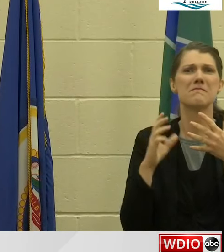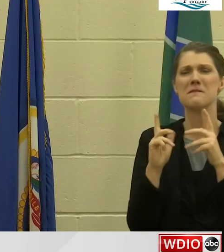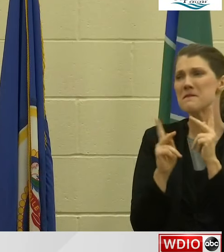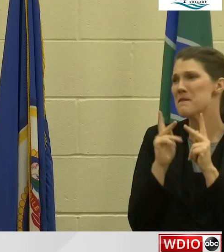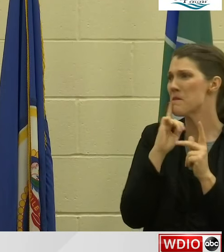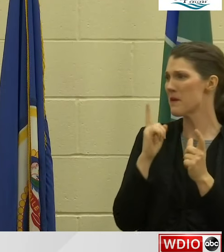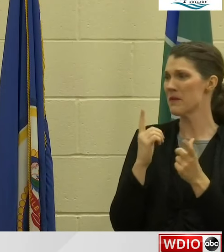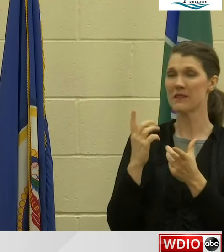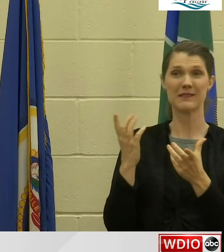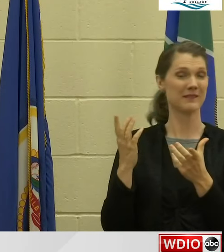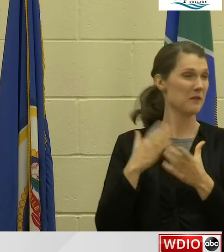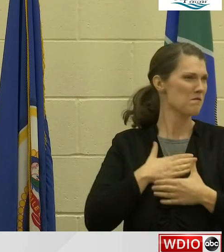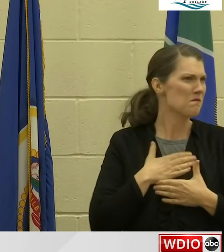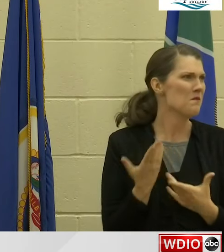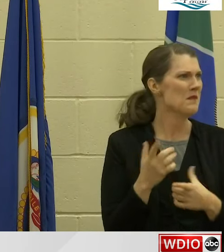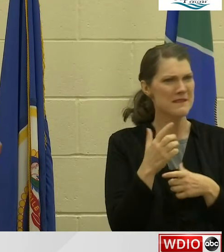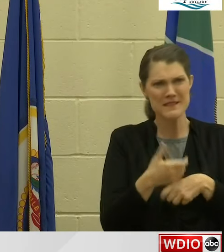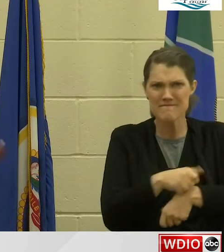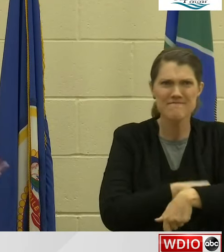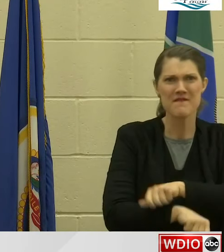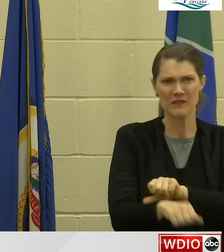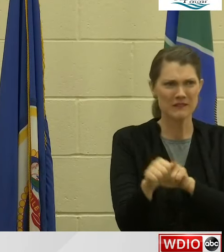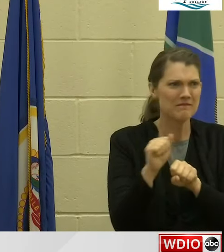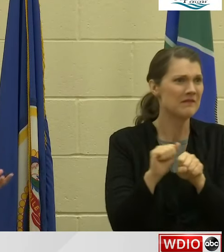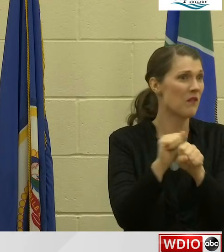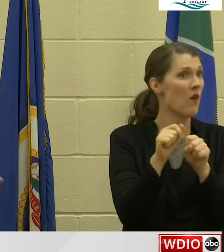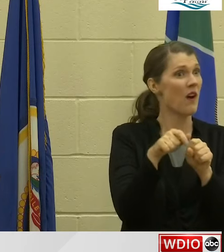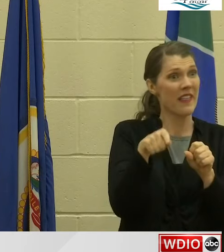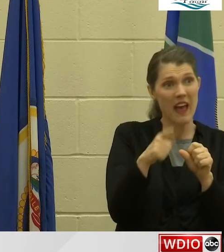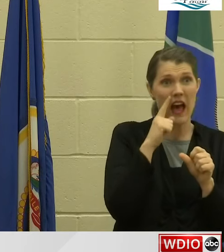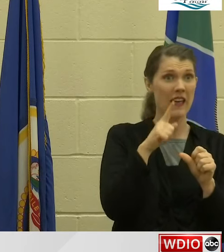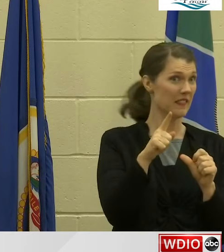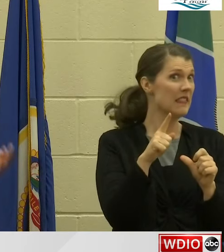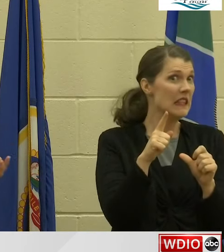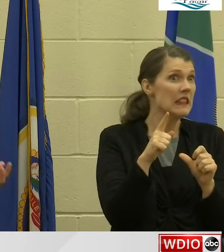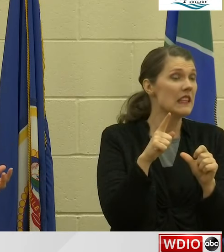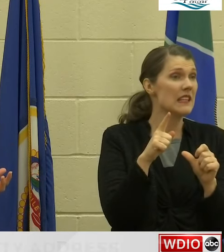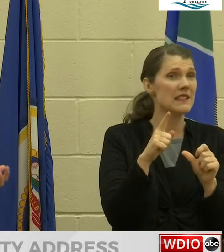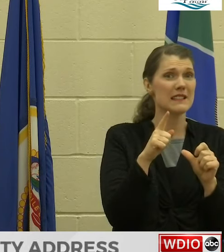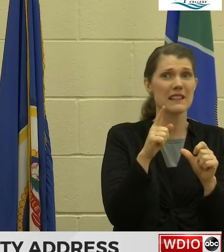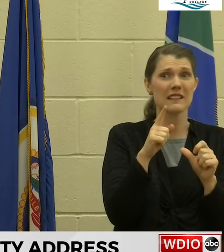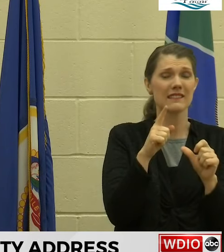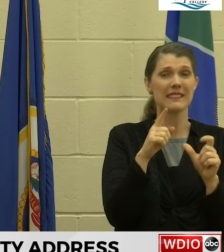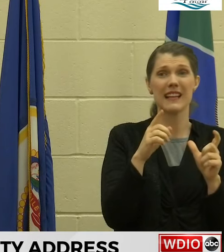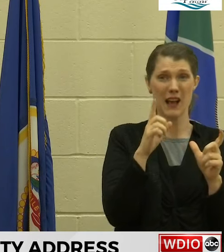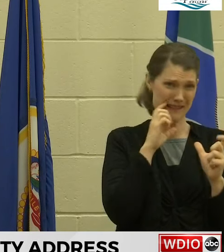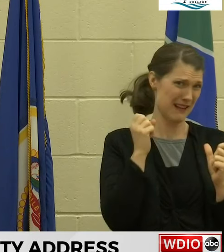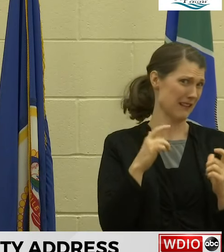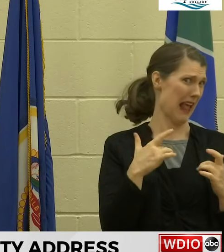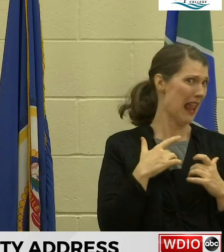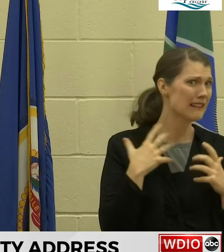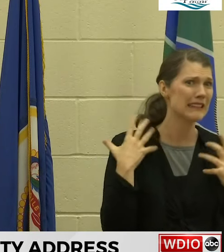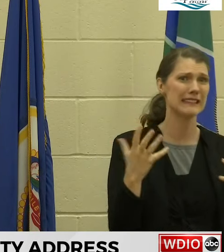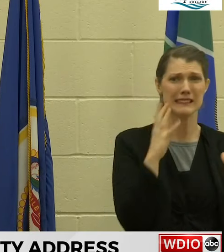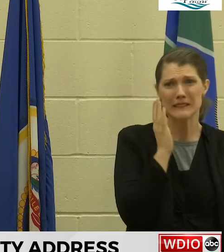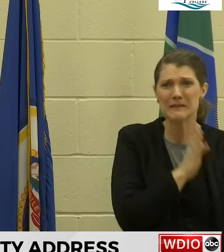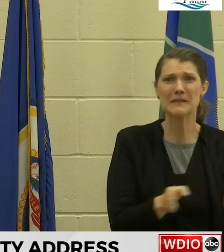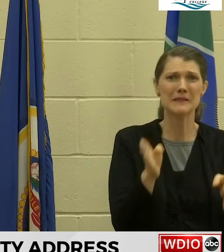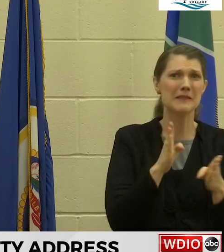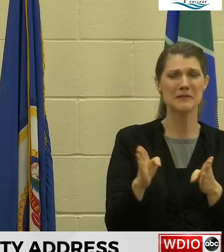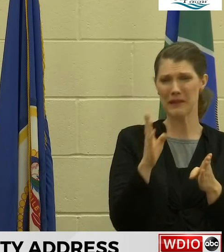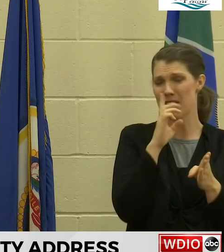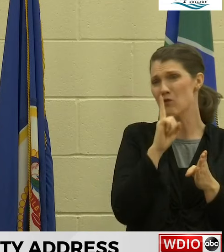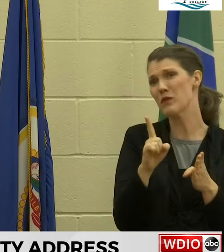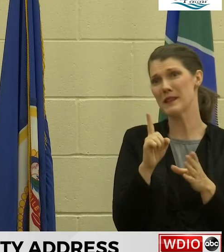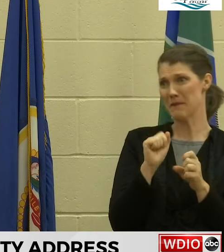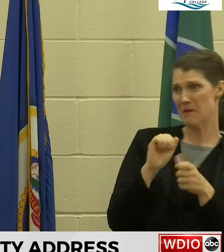Amanda Avenen, Steve Forslund. These events take a lot of work, and you are an amazing team. And being able to do this with you